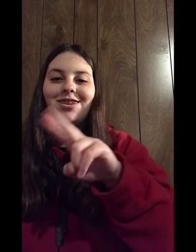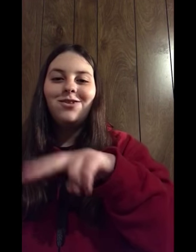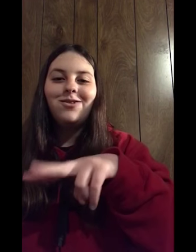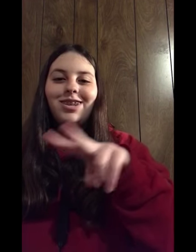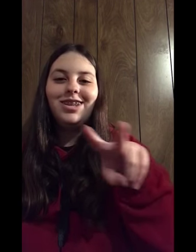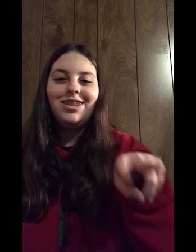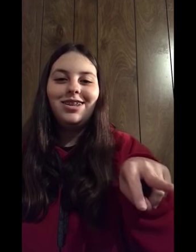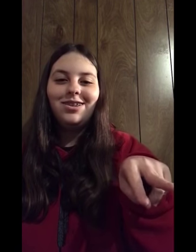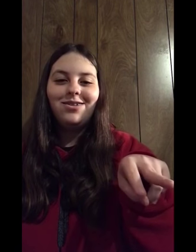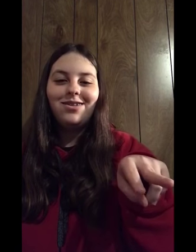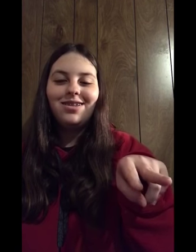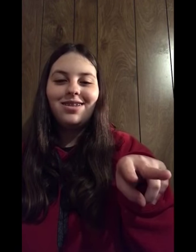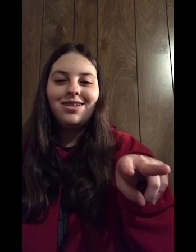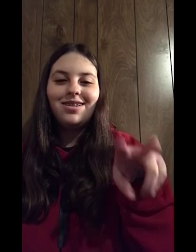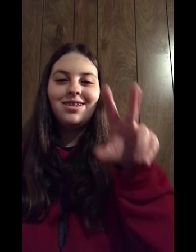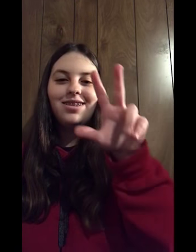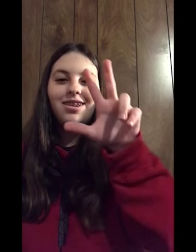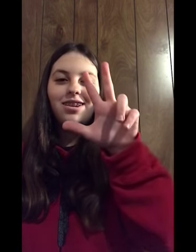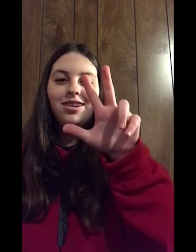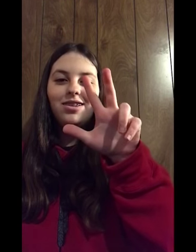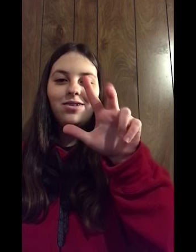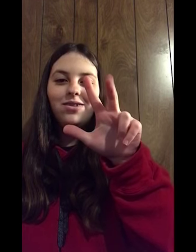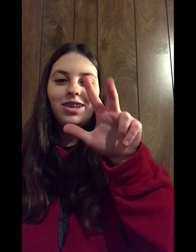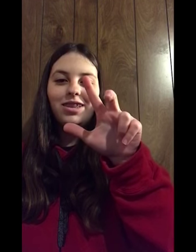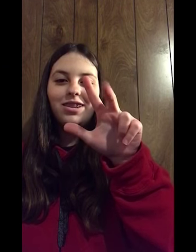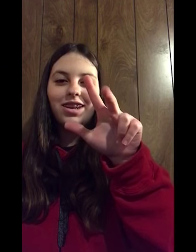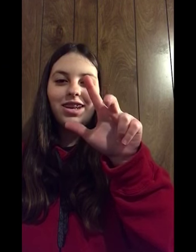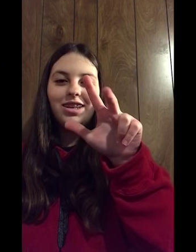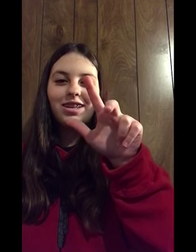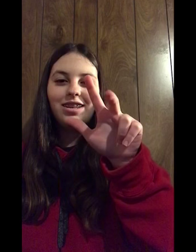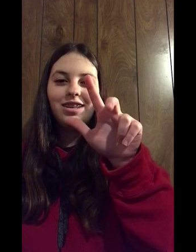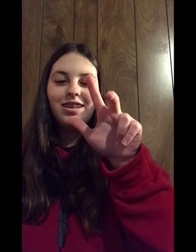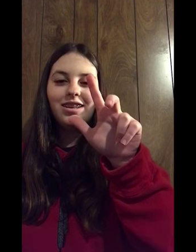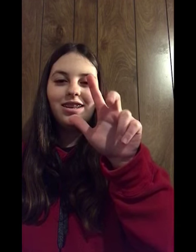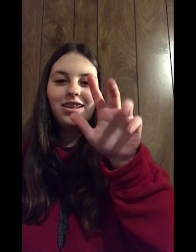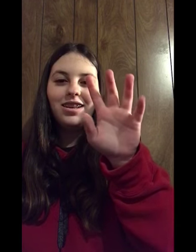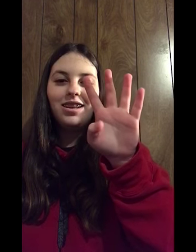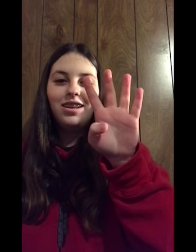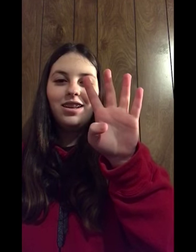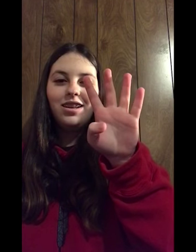21, 22, 23, and then 20.